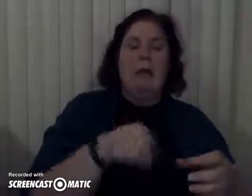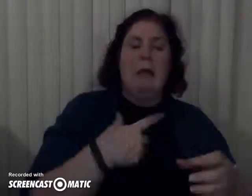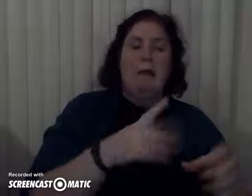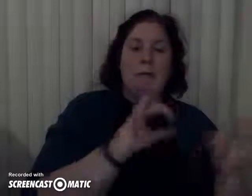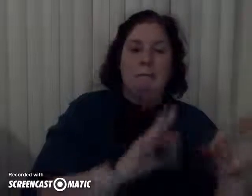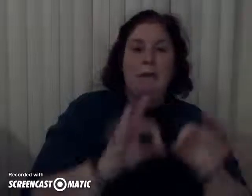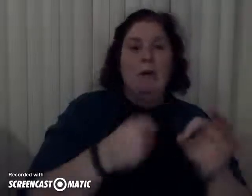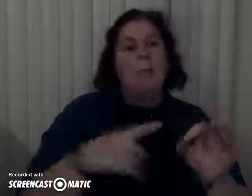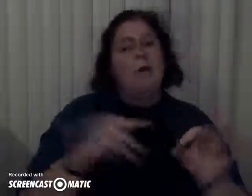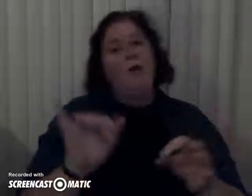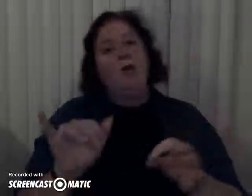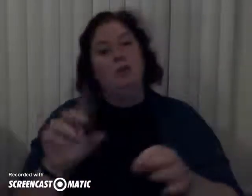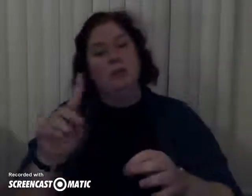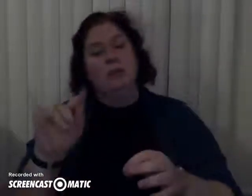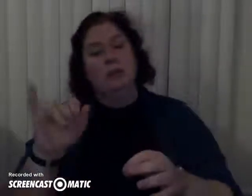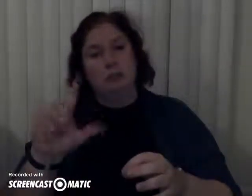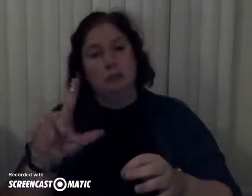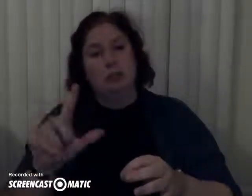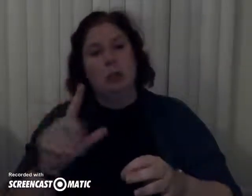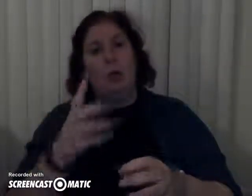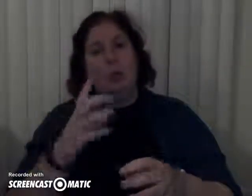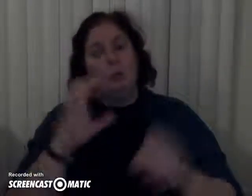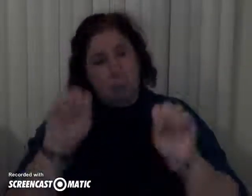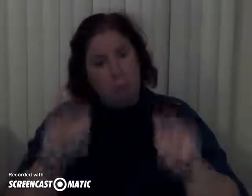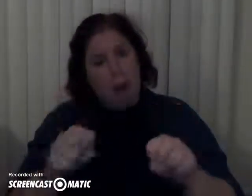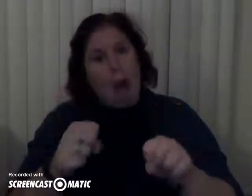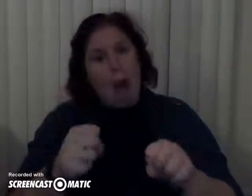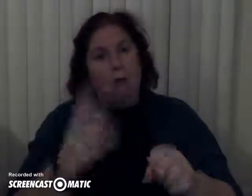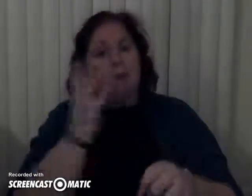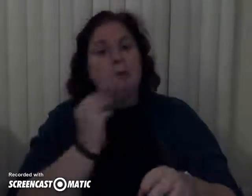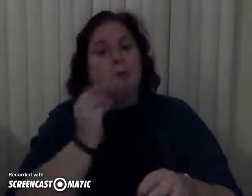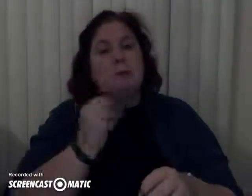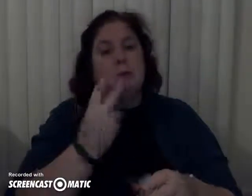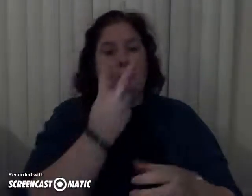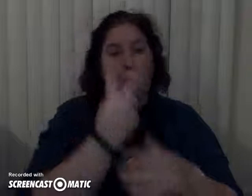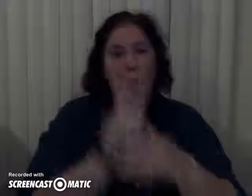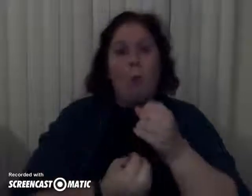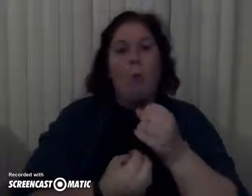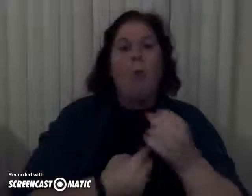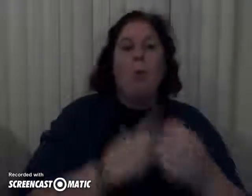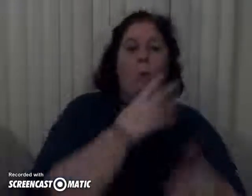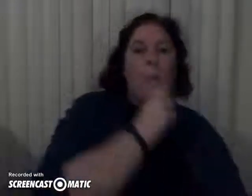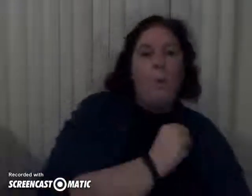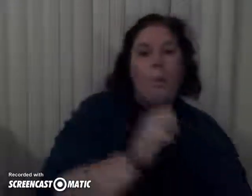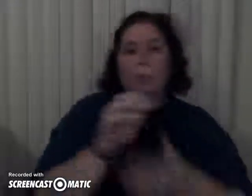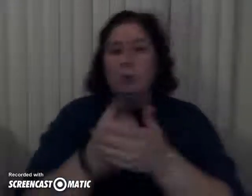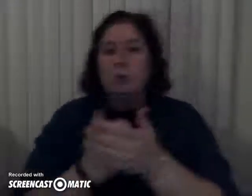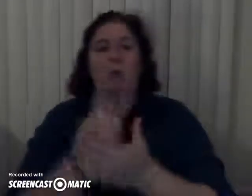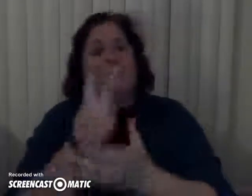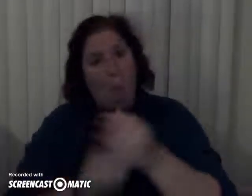get an opportunity to do both kind of the old and the new. I think that there are lots of good opportunities for working as a